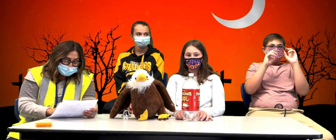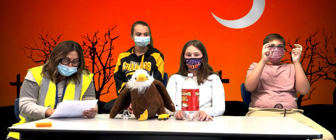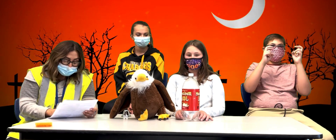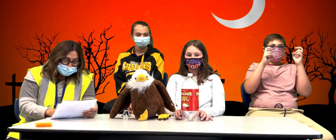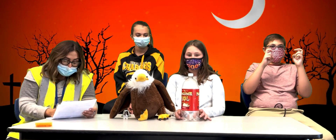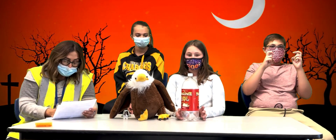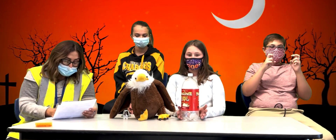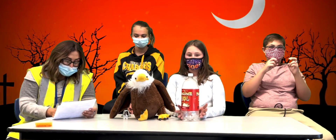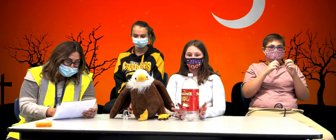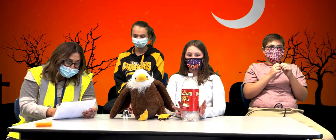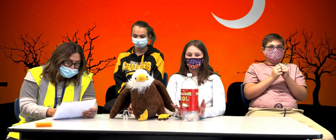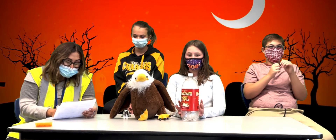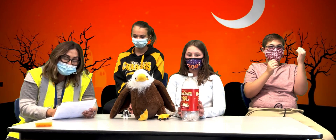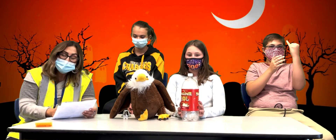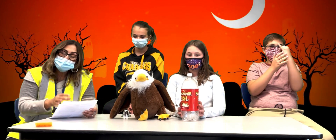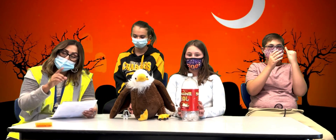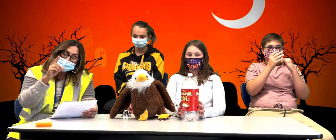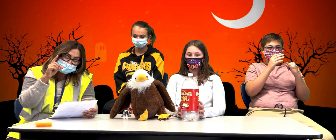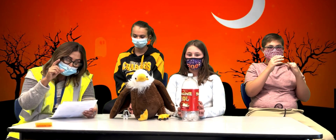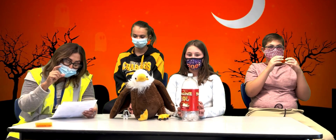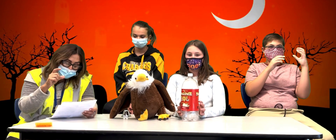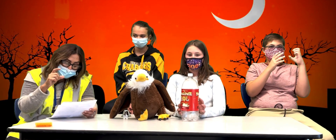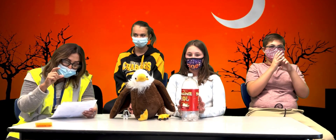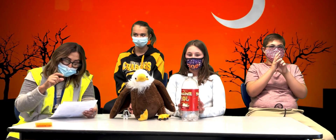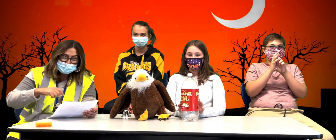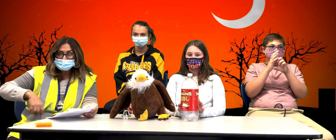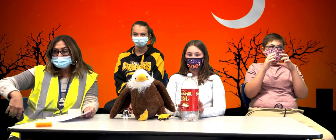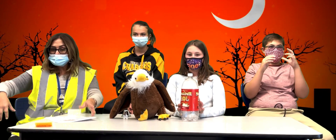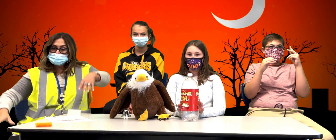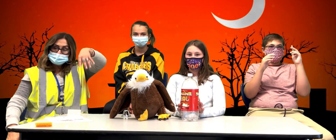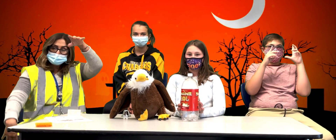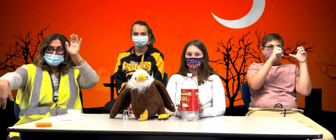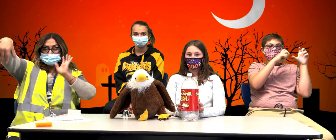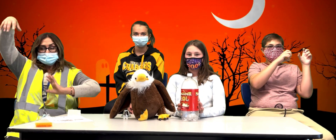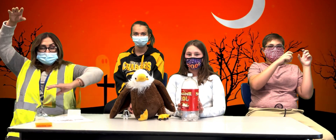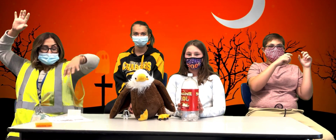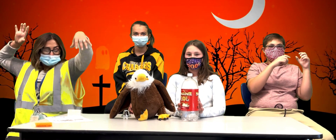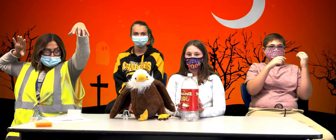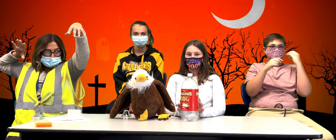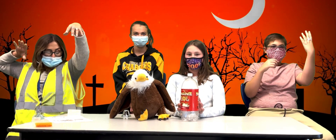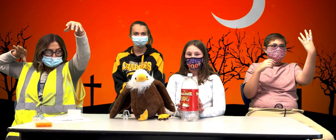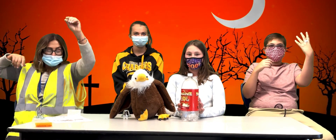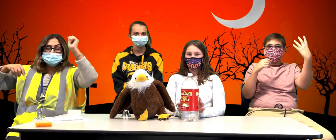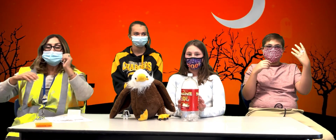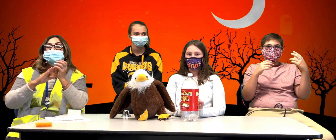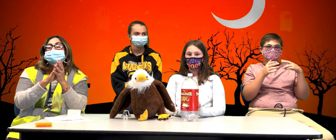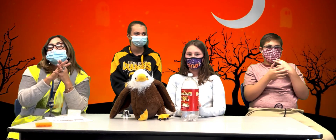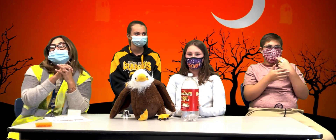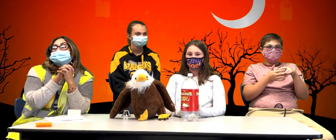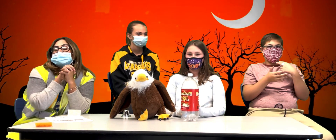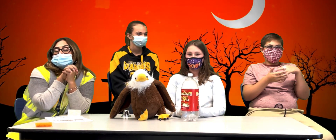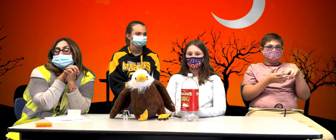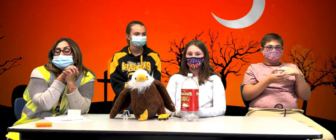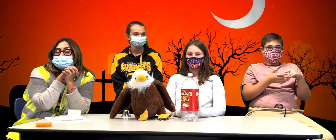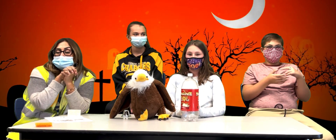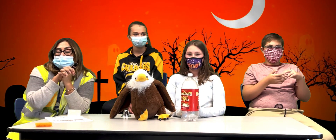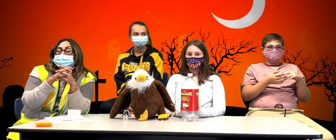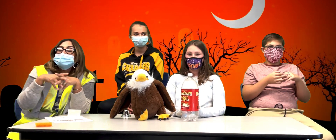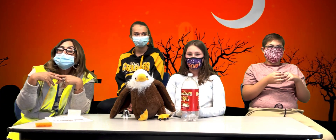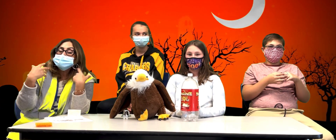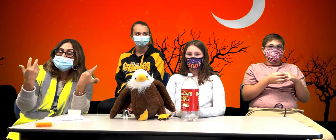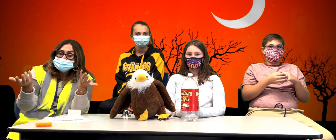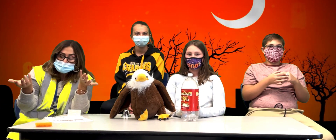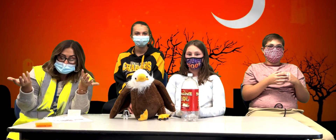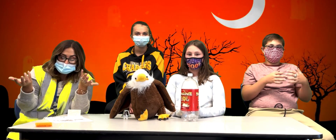you draw a picture or take a photograph or a dance that you